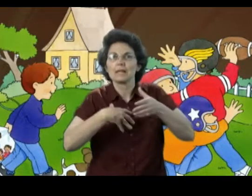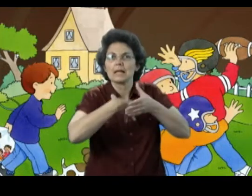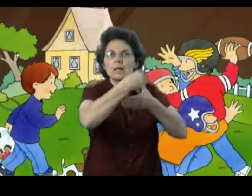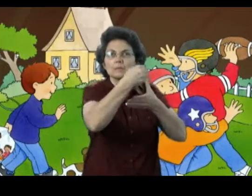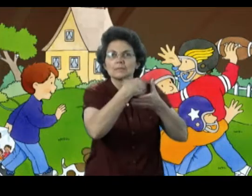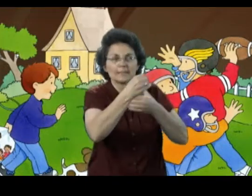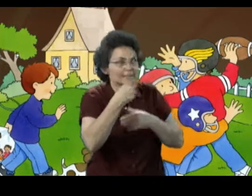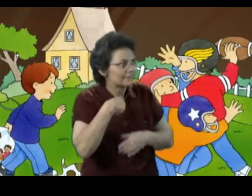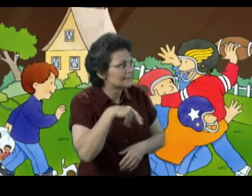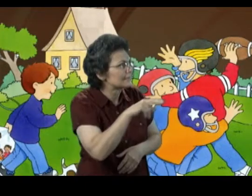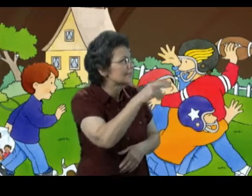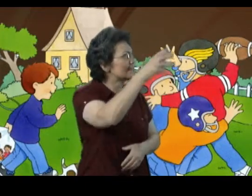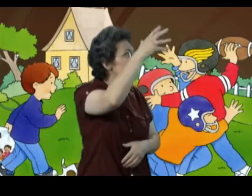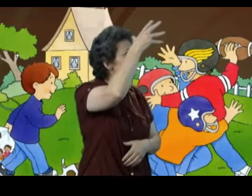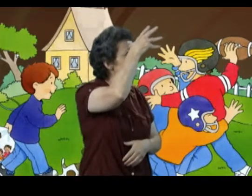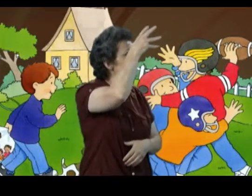Fred went outside again.